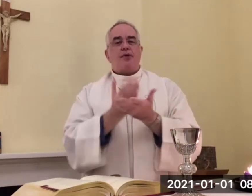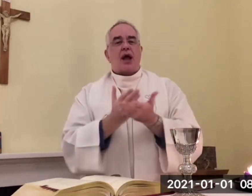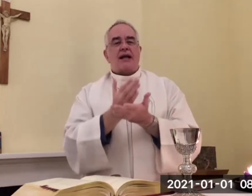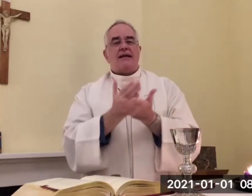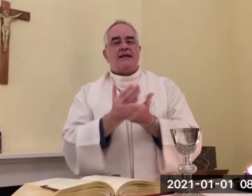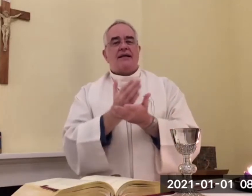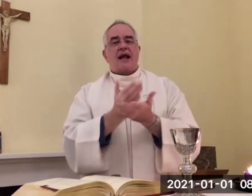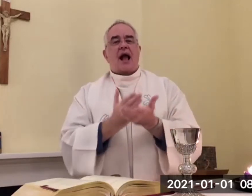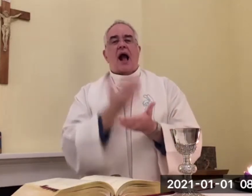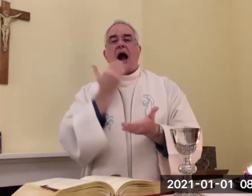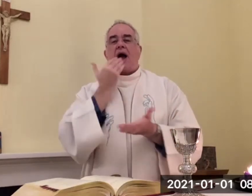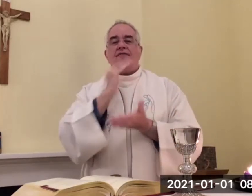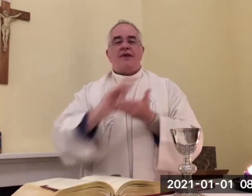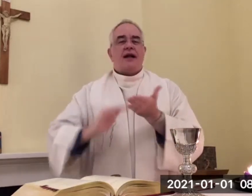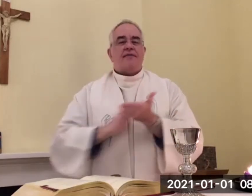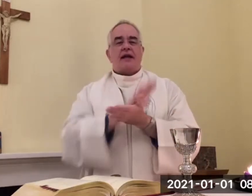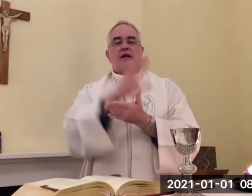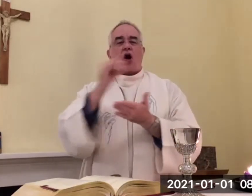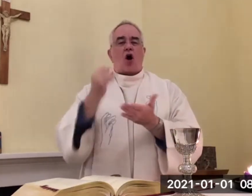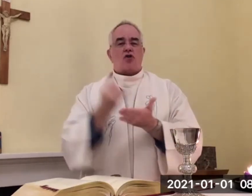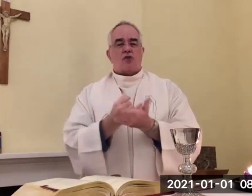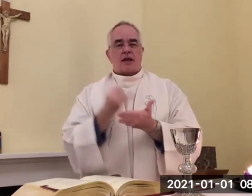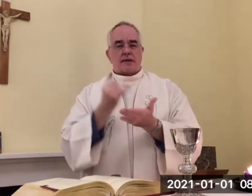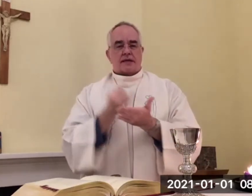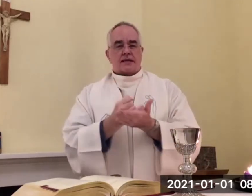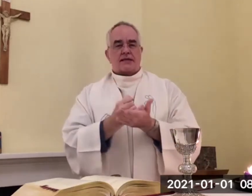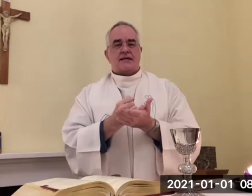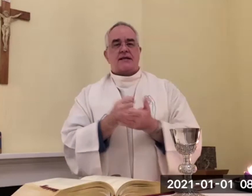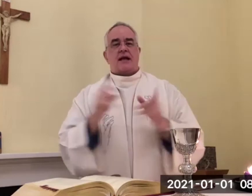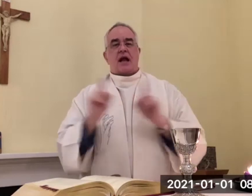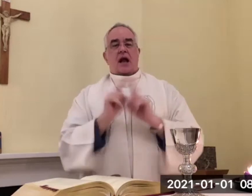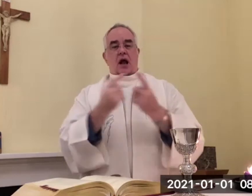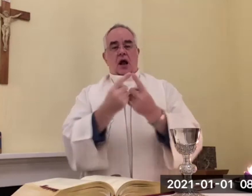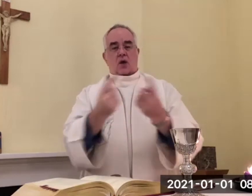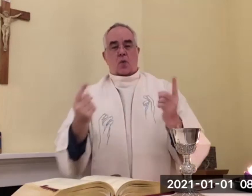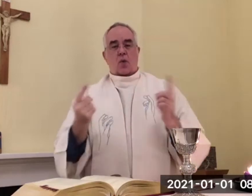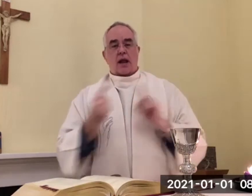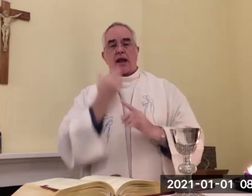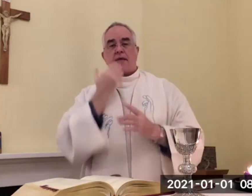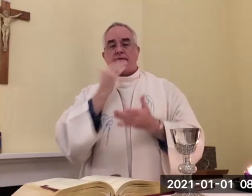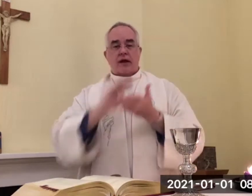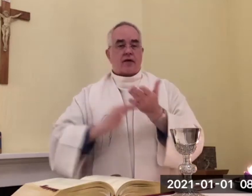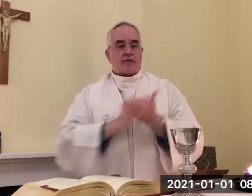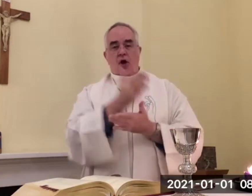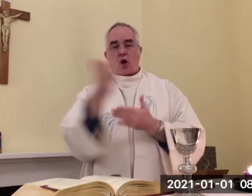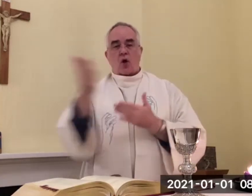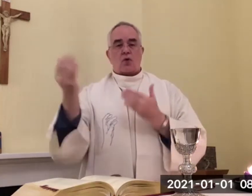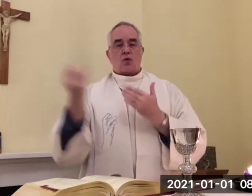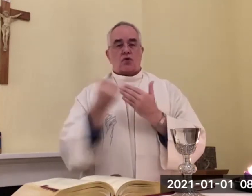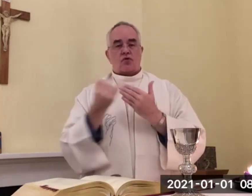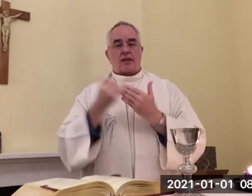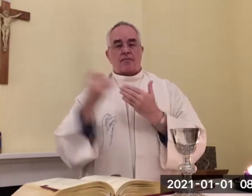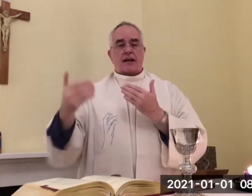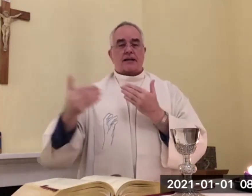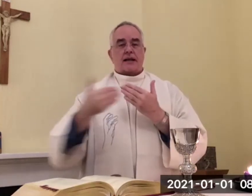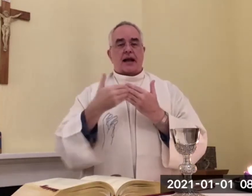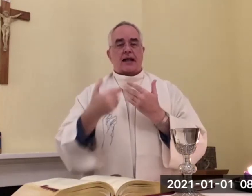bread, and forgive us our trespasses, as we forgive those who trespass against